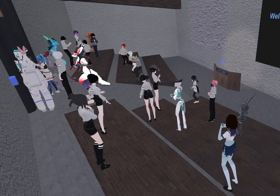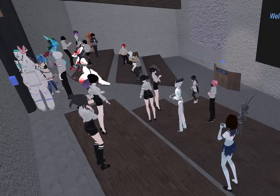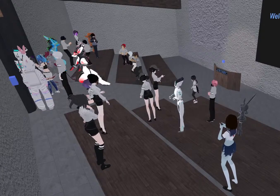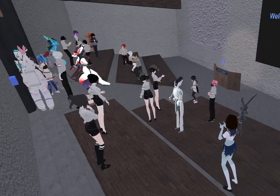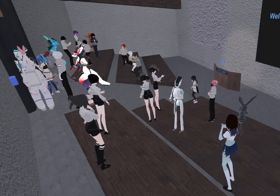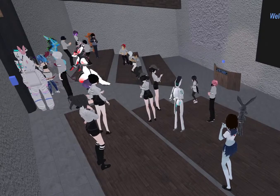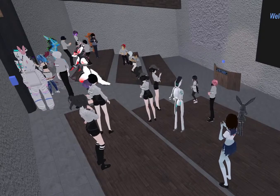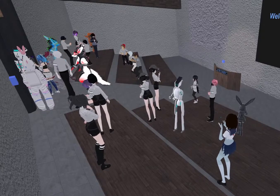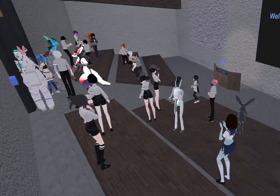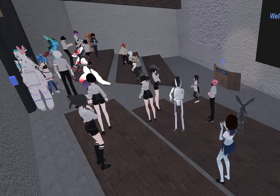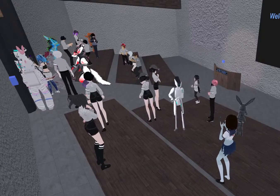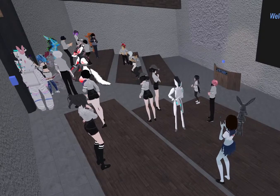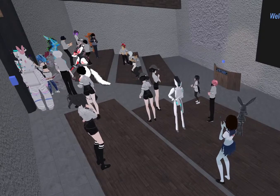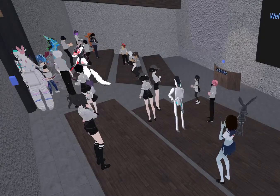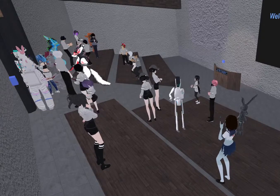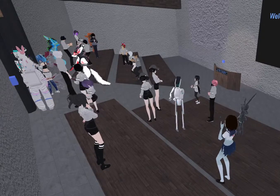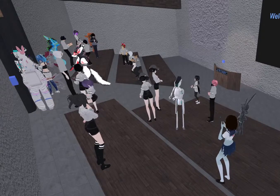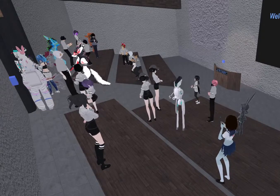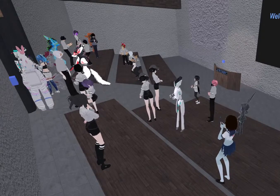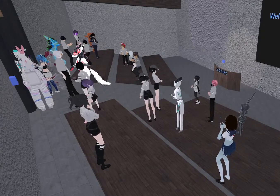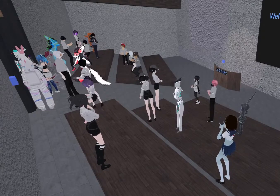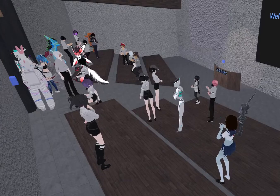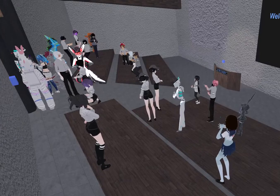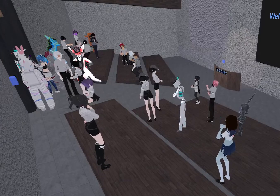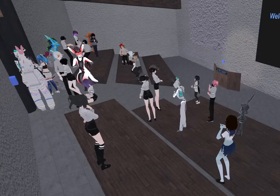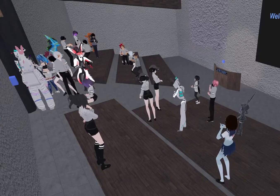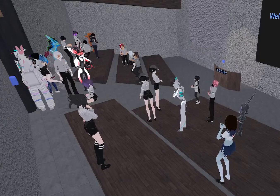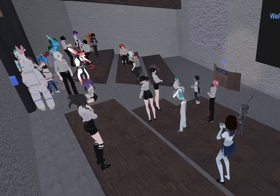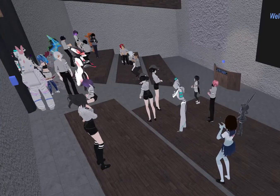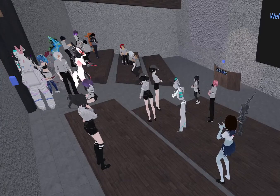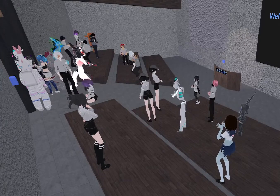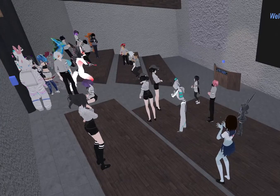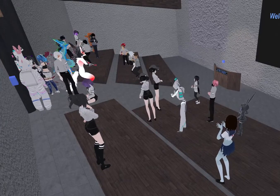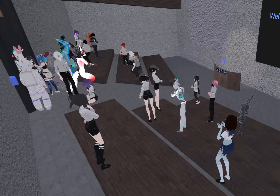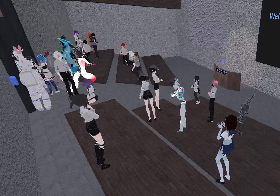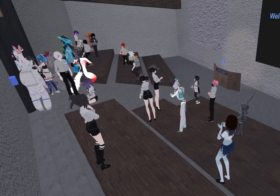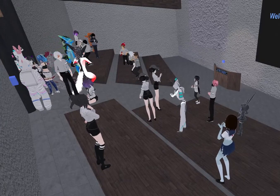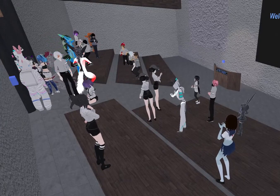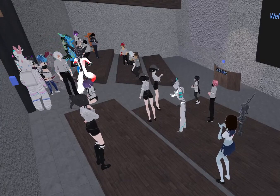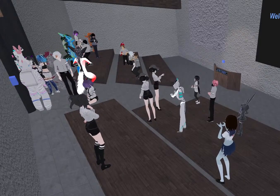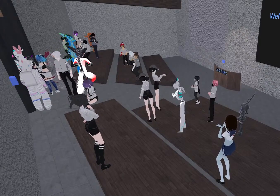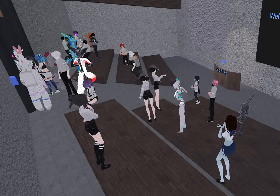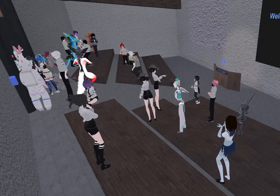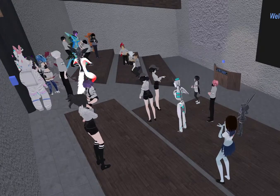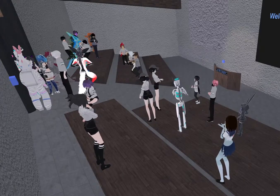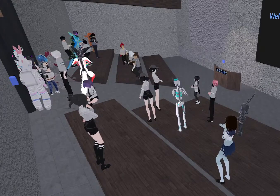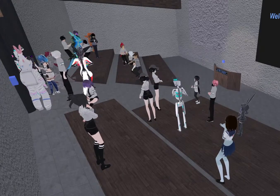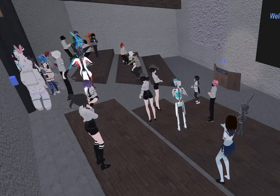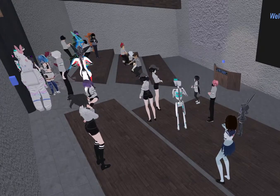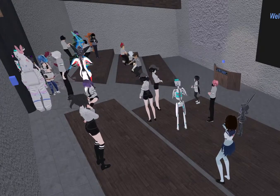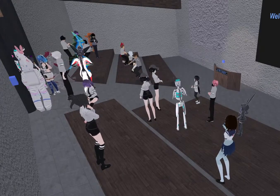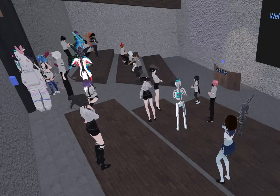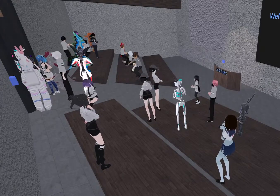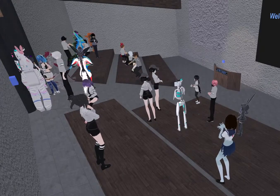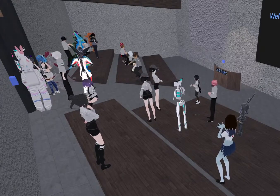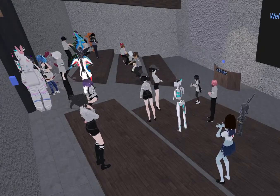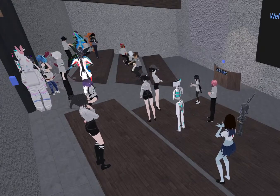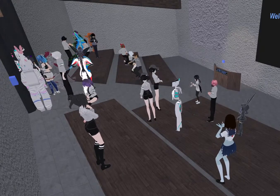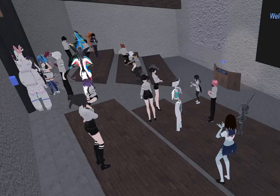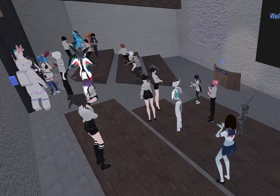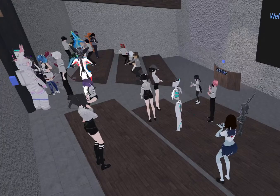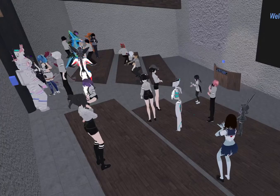right. But with Yeah. apparently with the tuberculosis, you have the thing that It's just it's like pressure. It